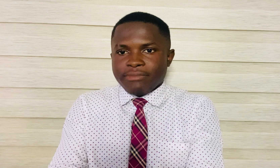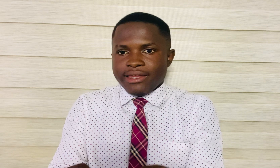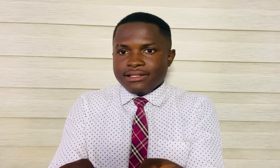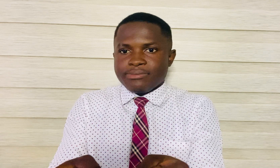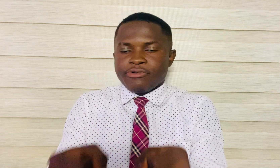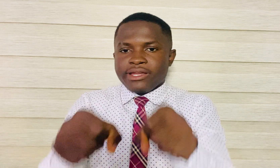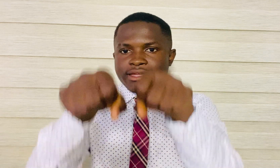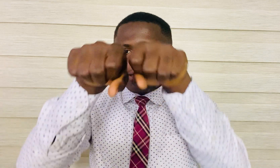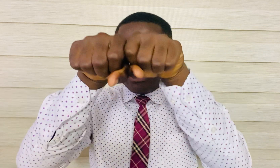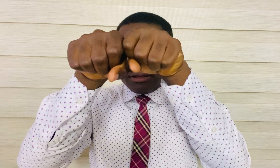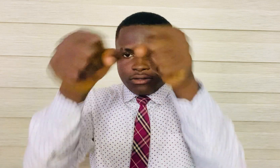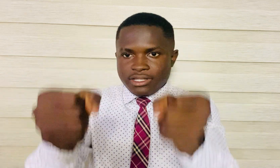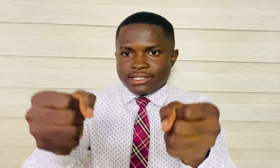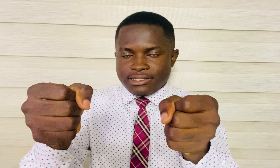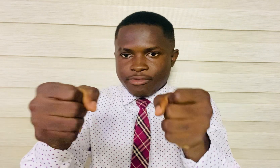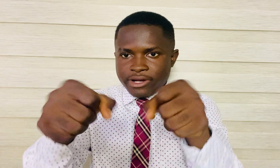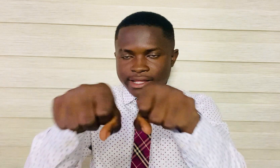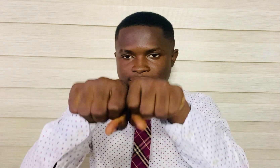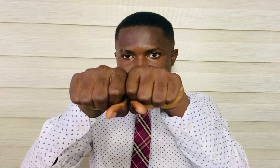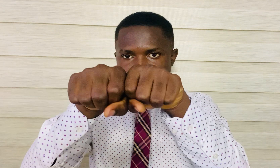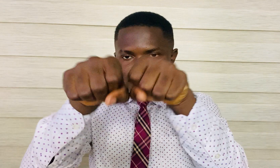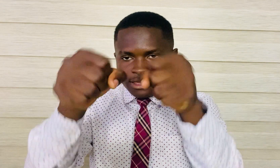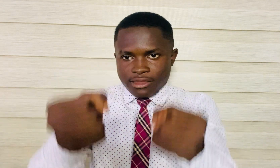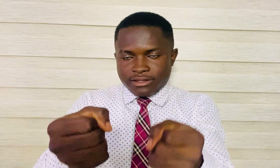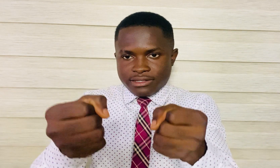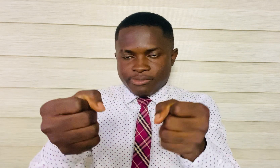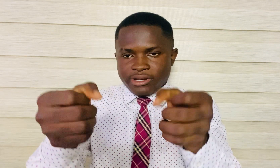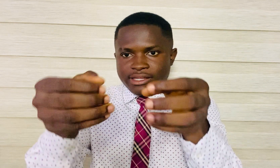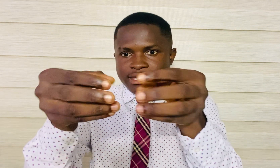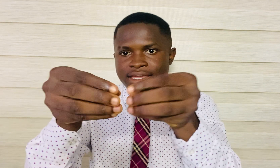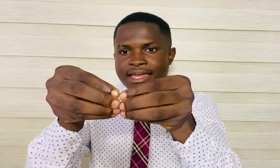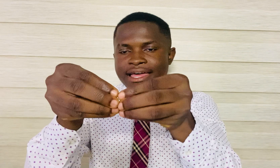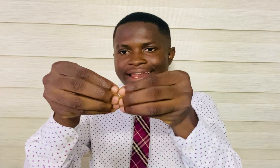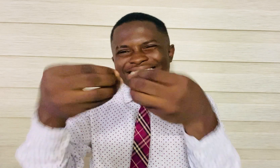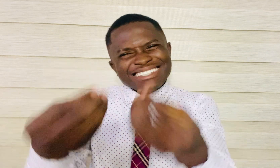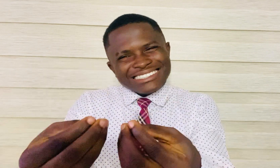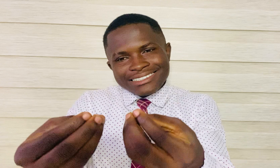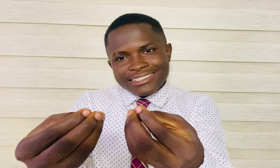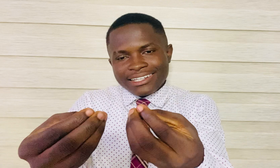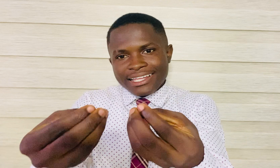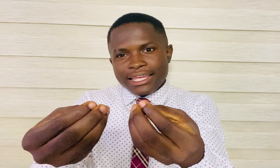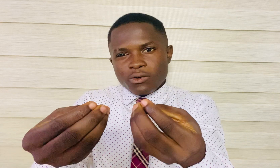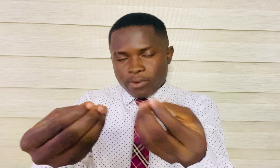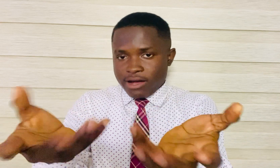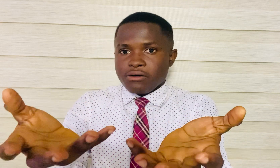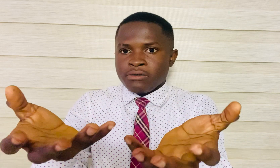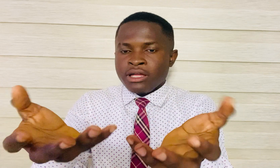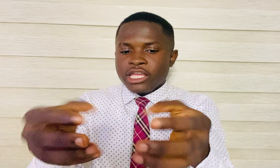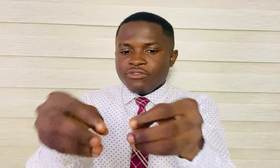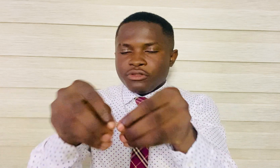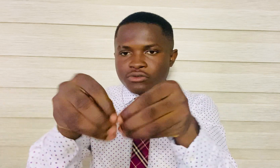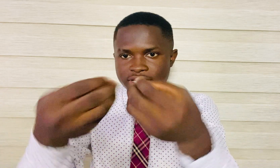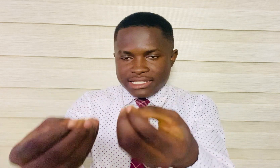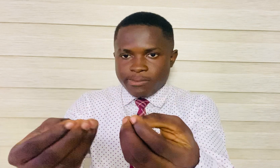means break. So this is break, this is break, and this, well, if you do this, the person